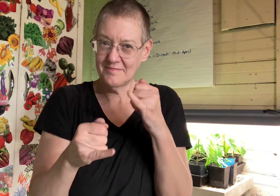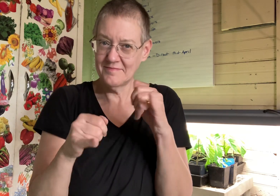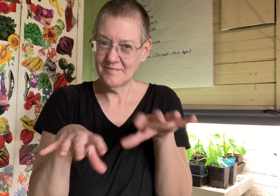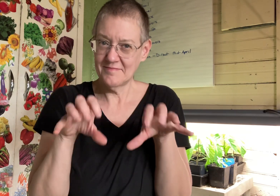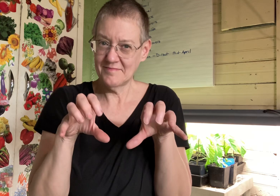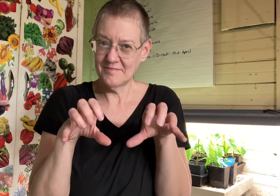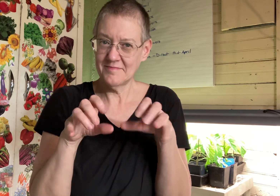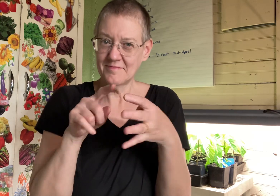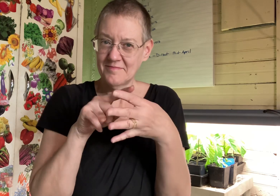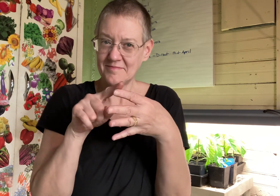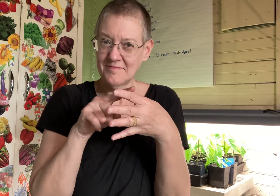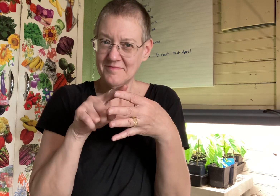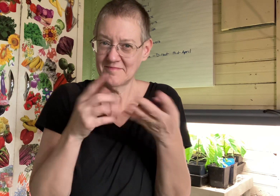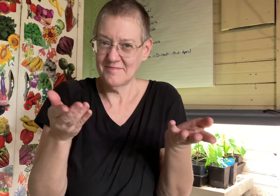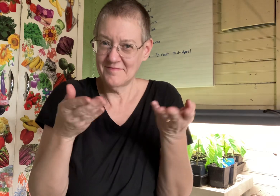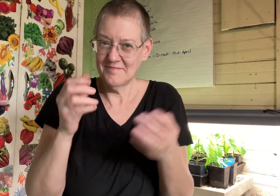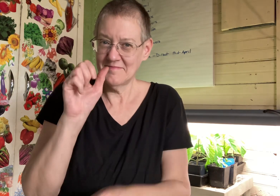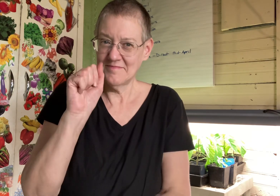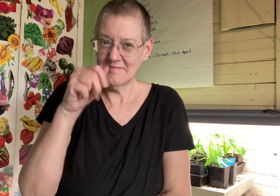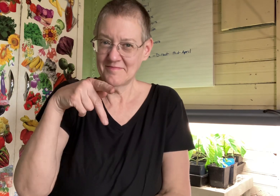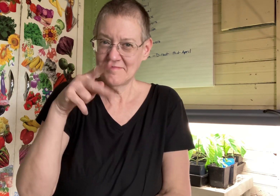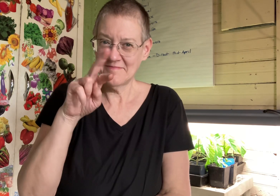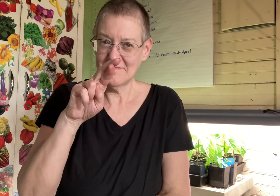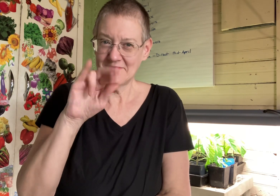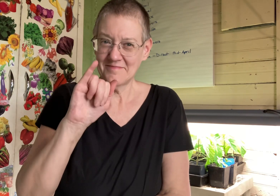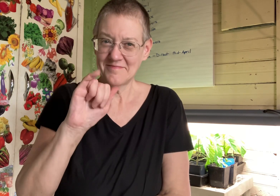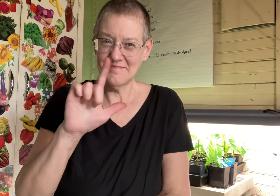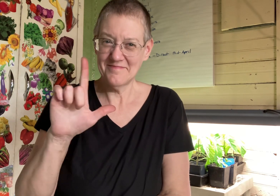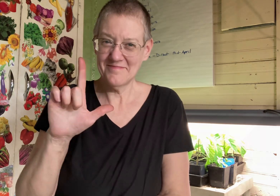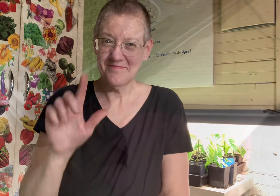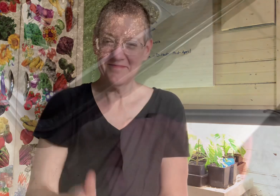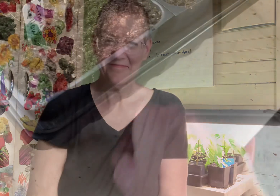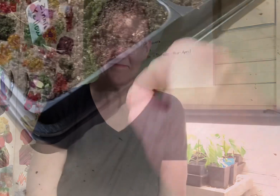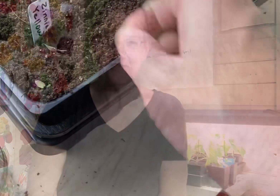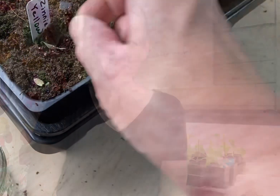our last frost. Here, it's the beginning of April.